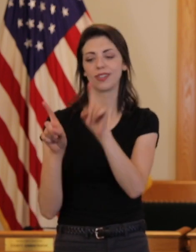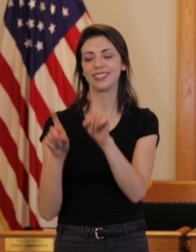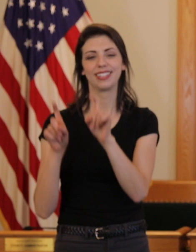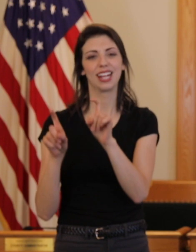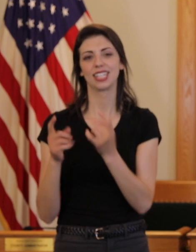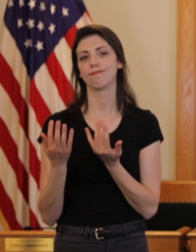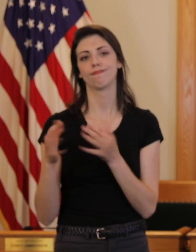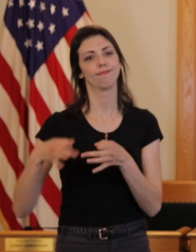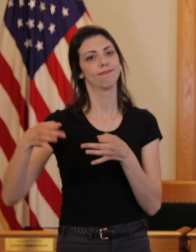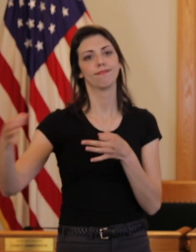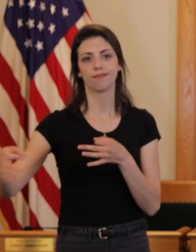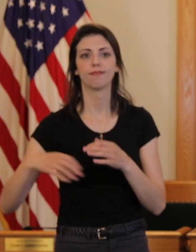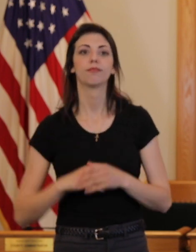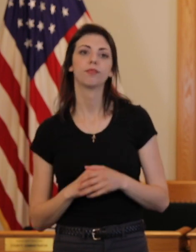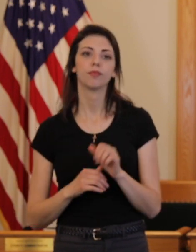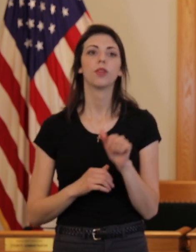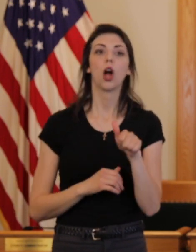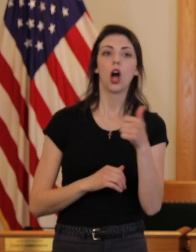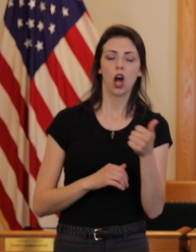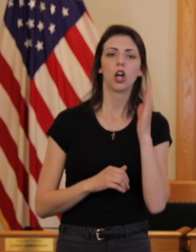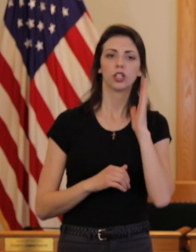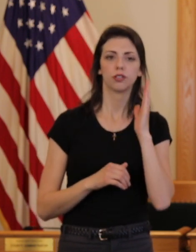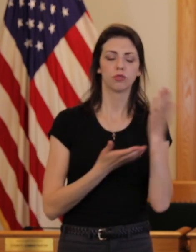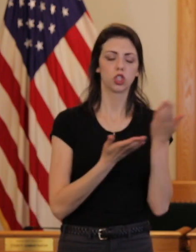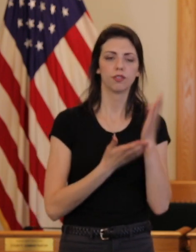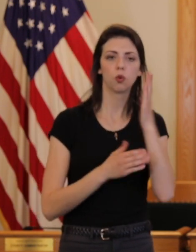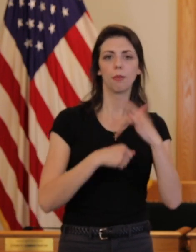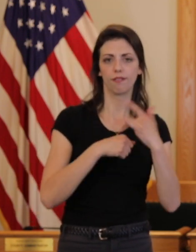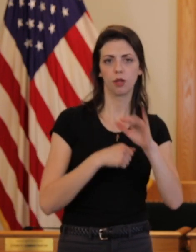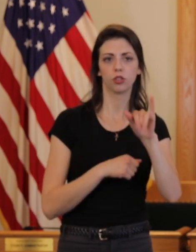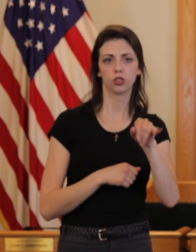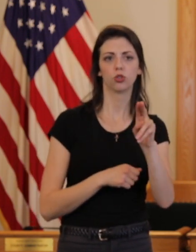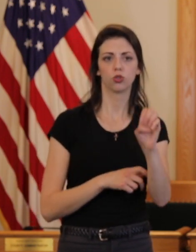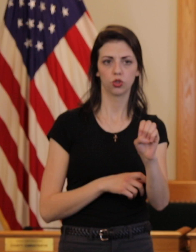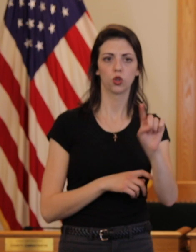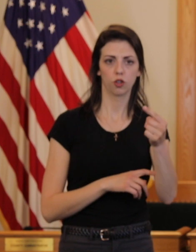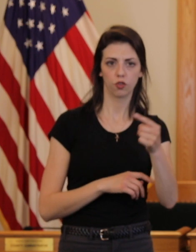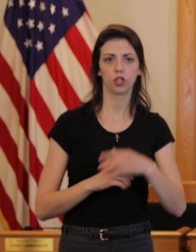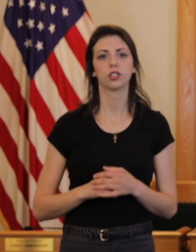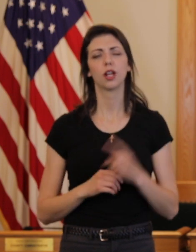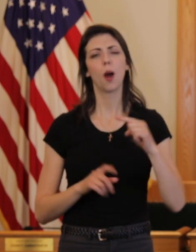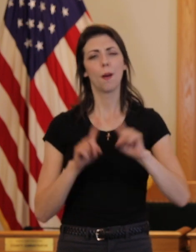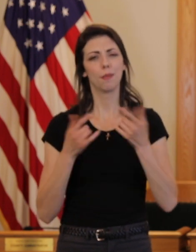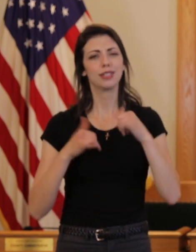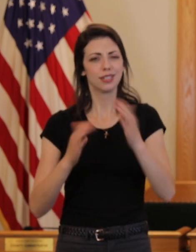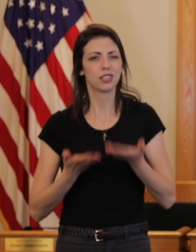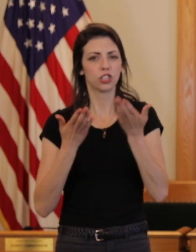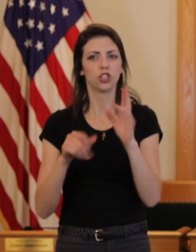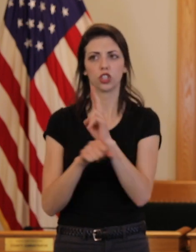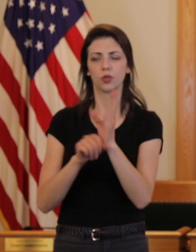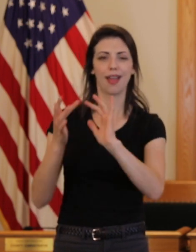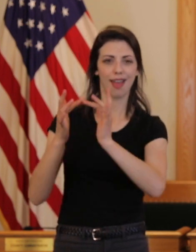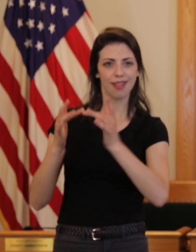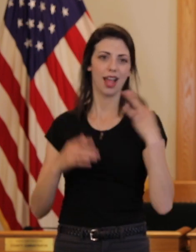will resume June 1st. Use of online services for paying fees and applications is recommended. For the